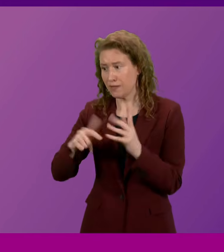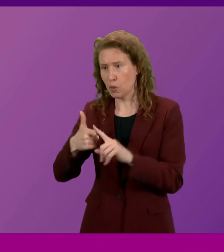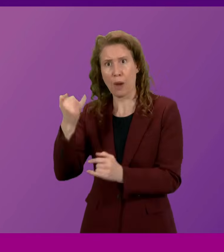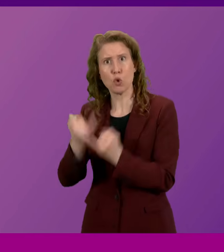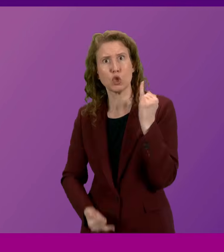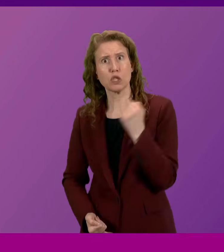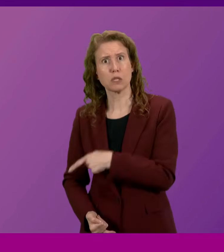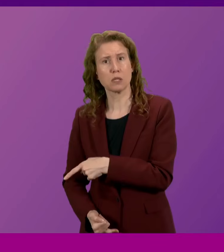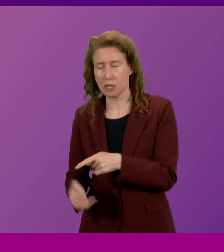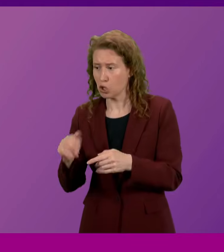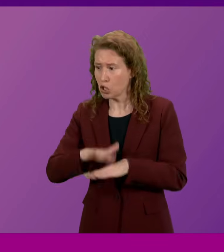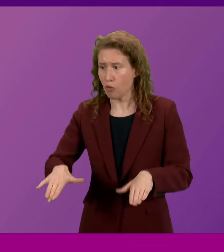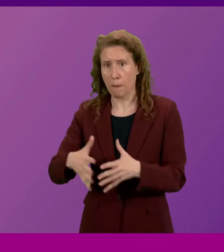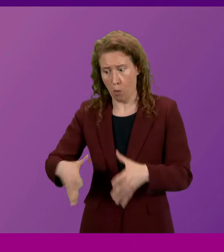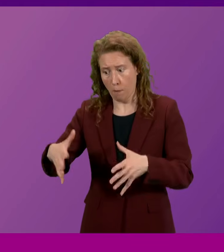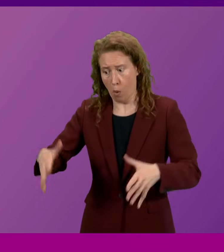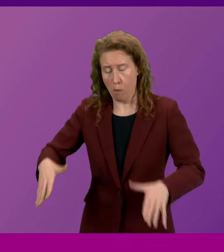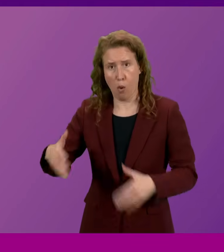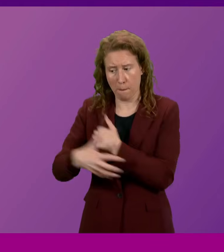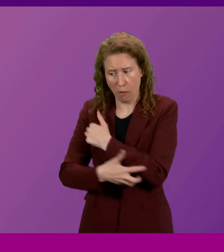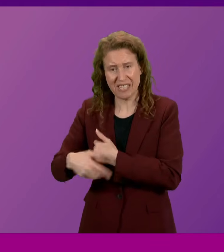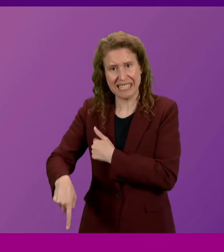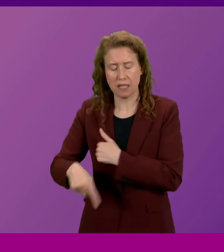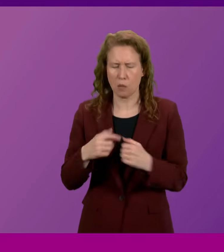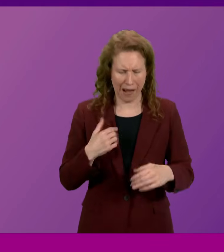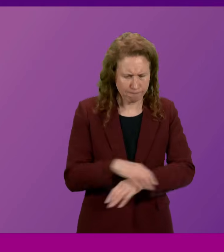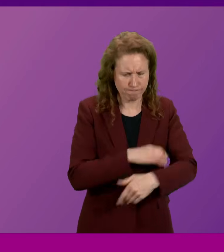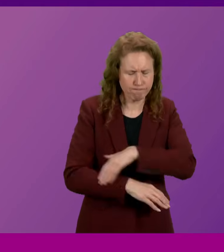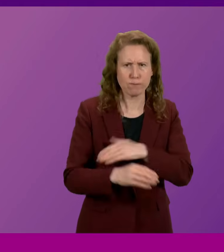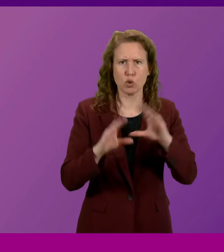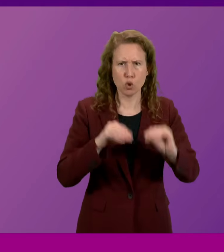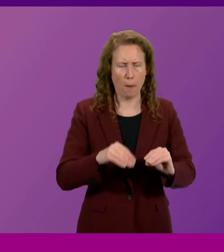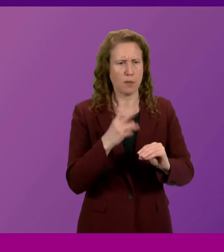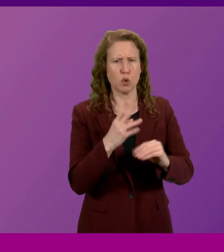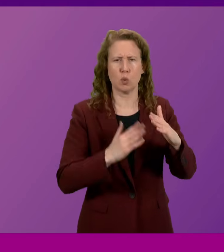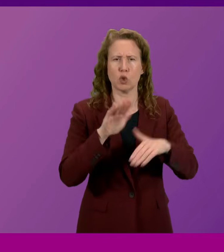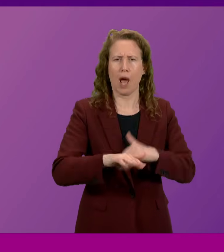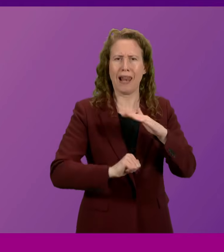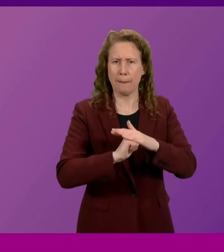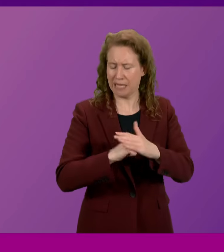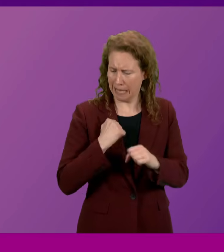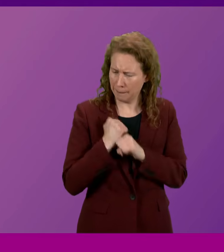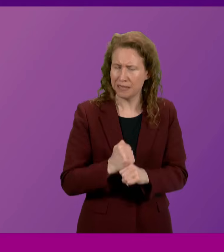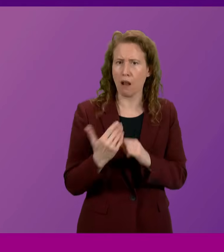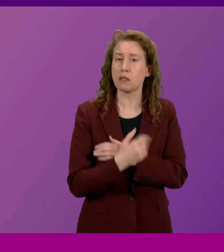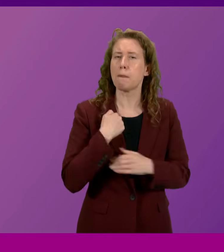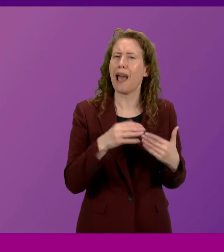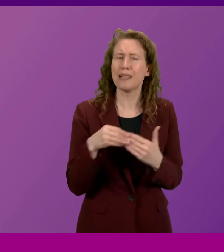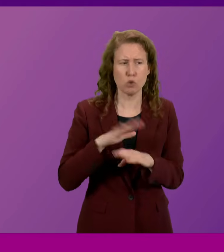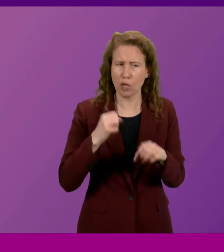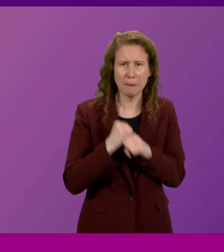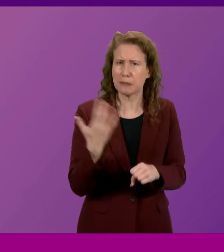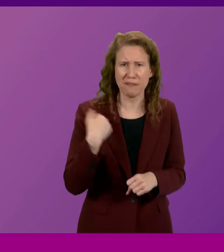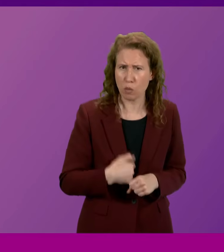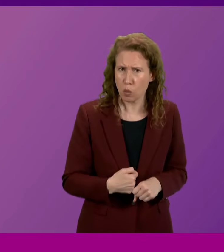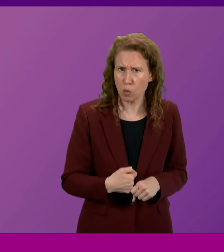rates go up. We are taking action to remove the two-child limit, committed to under my leadership, never committed before, so we've